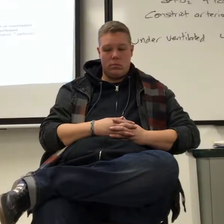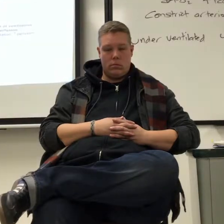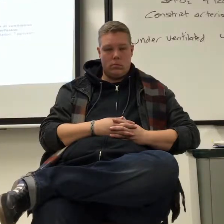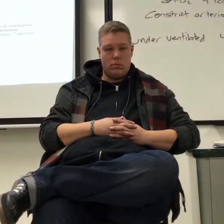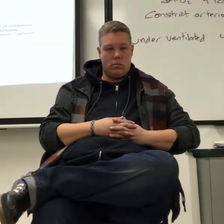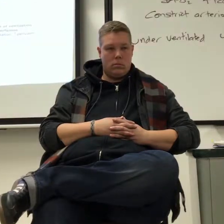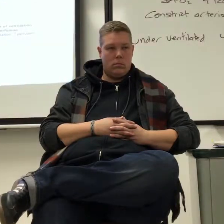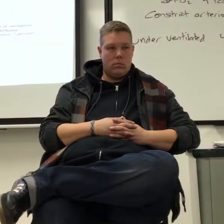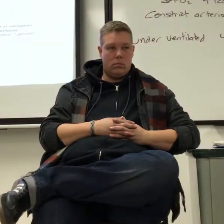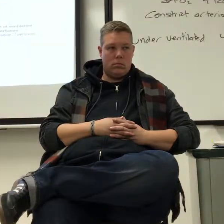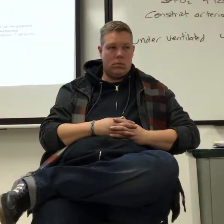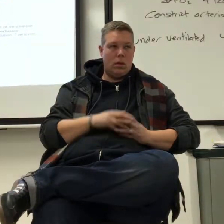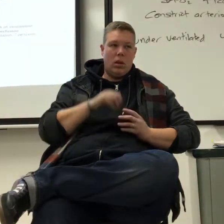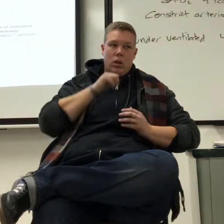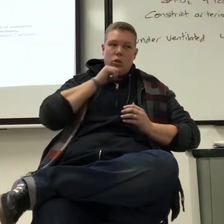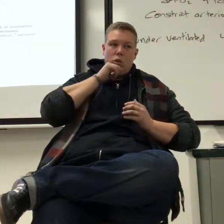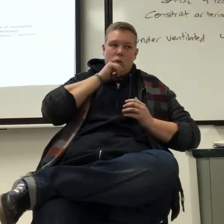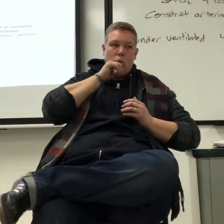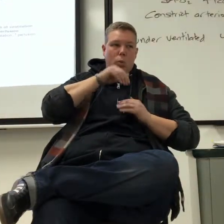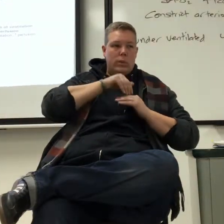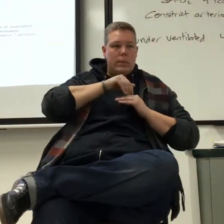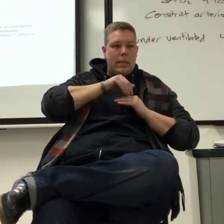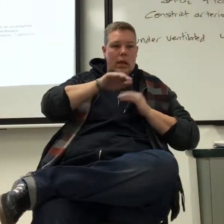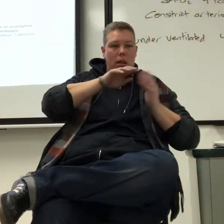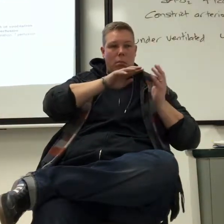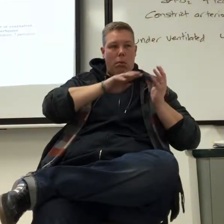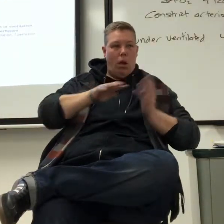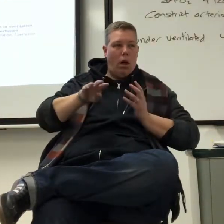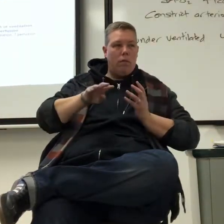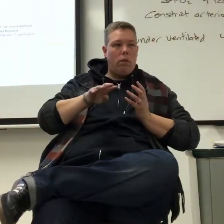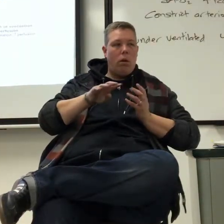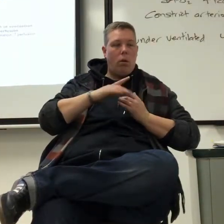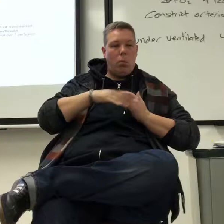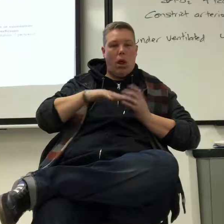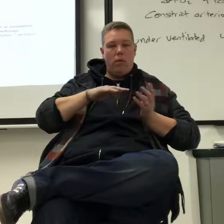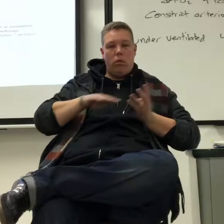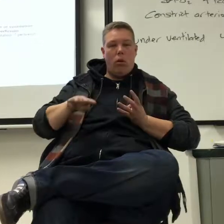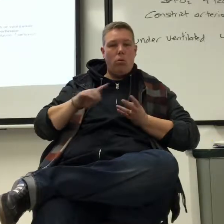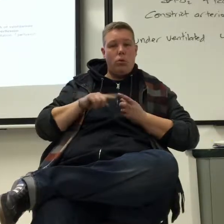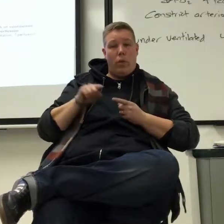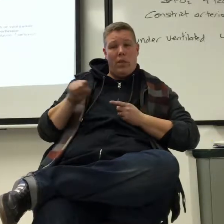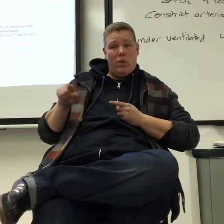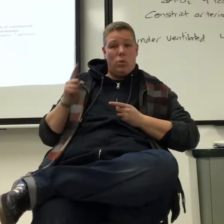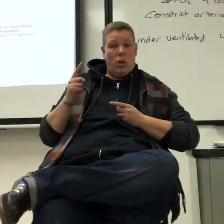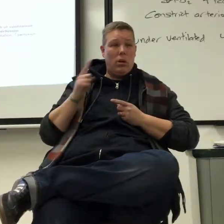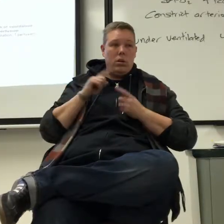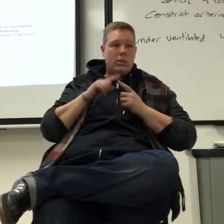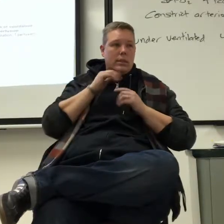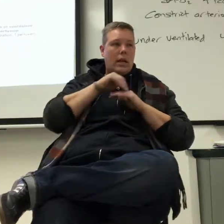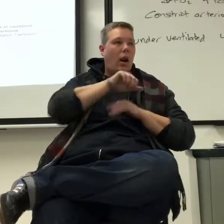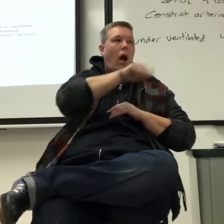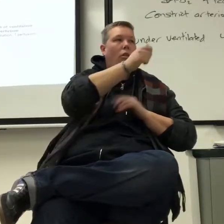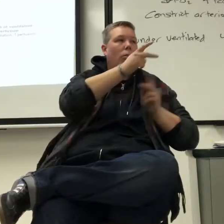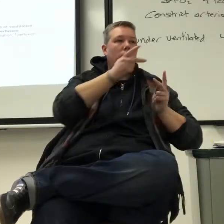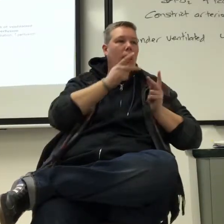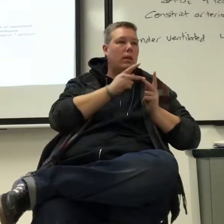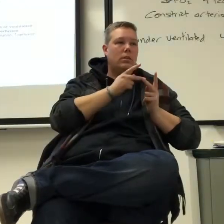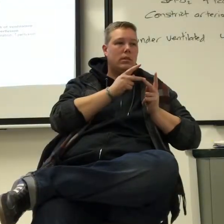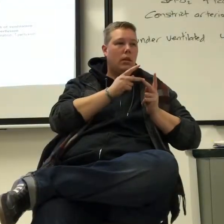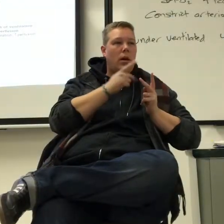Don't send the blood flow to this one. It's underventilated. Send it somewhere else where it's better ventilated. That's all. It's like just a rerouting